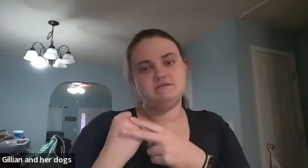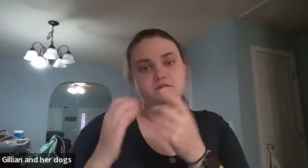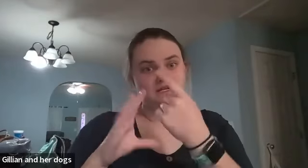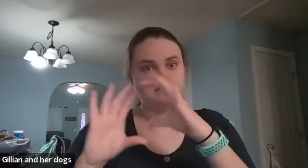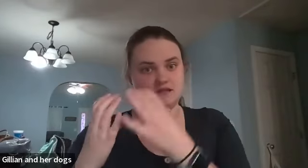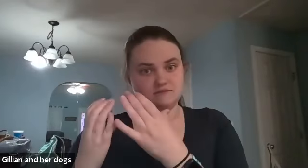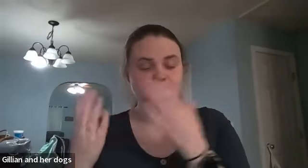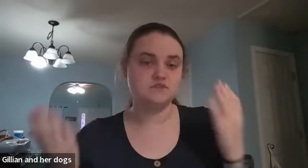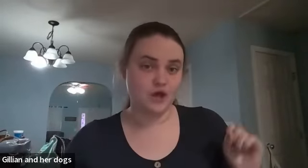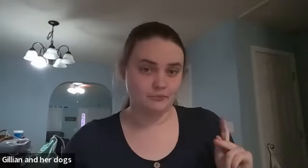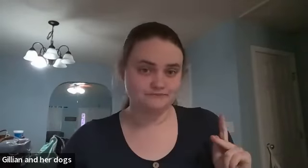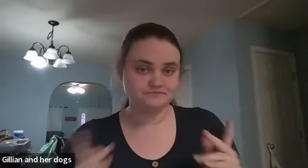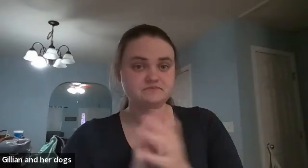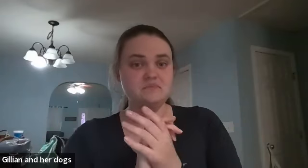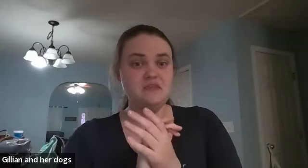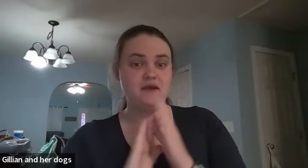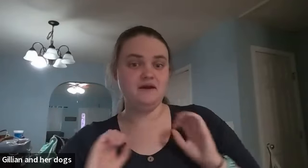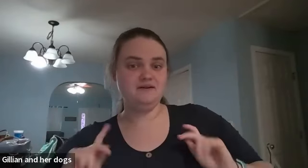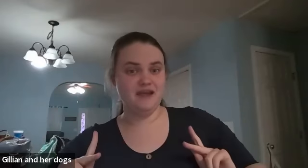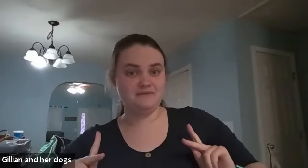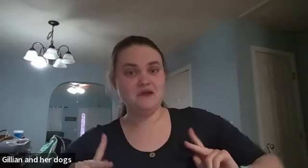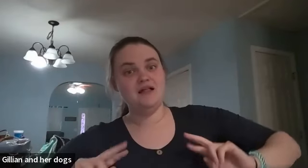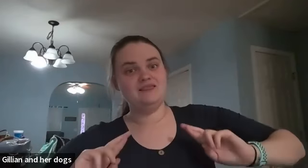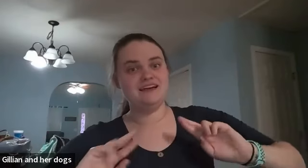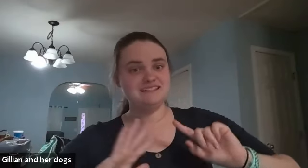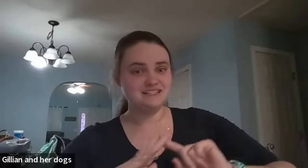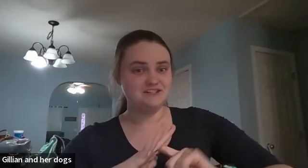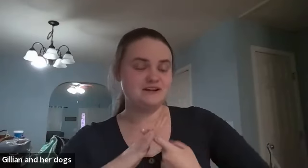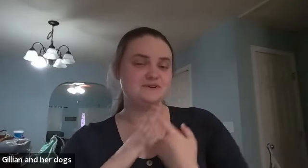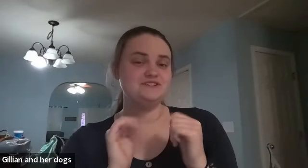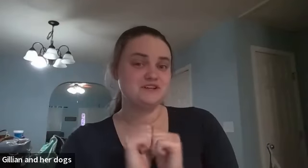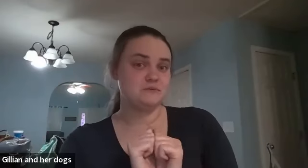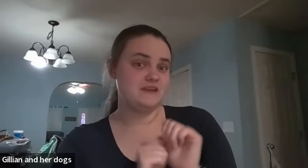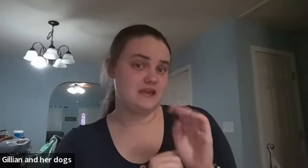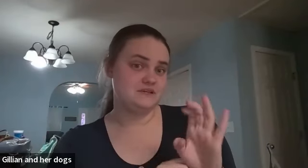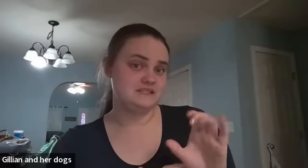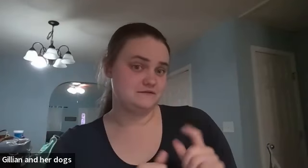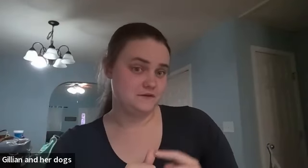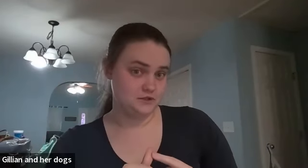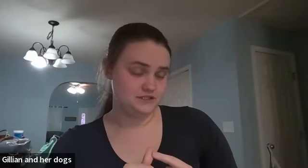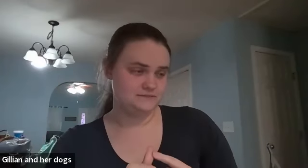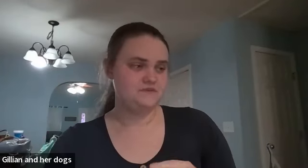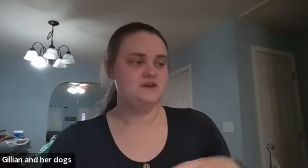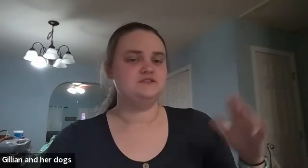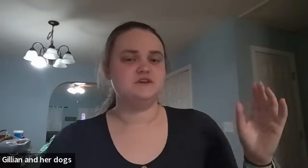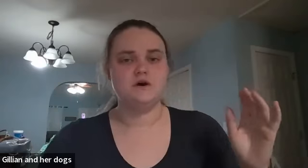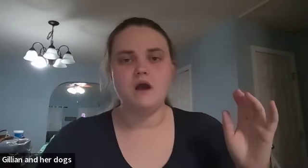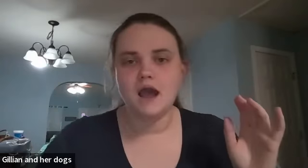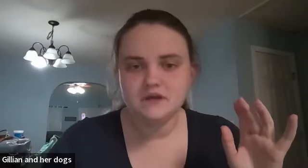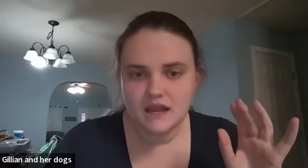for the next class. So, okay, let's get started. We're going to start with the ABCs first. So I'm going to